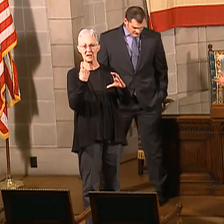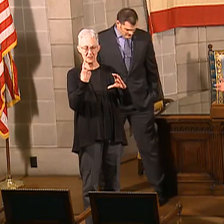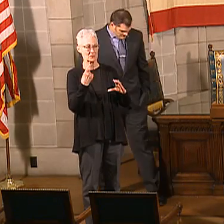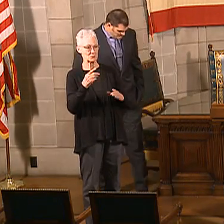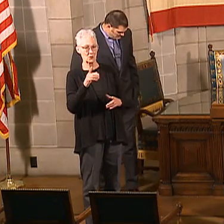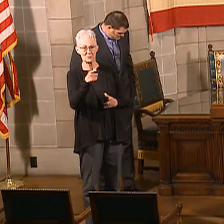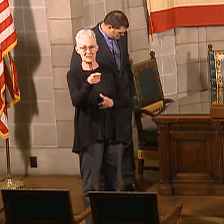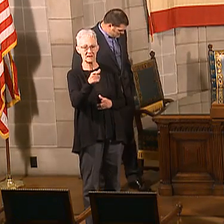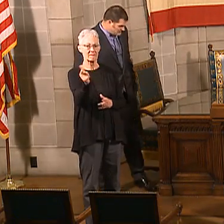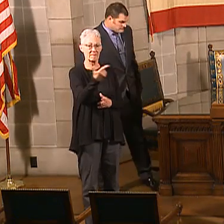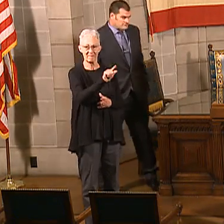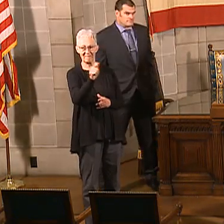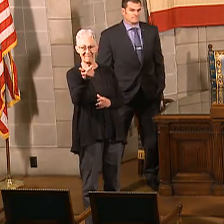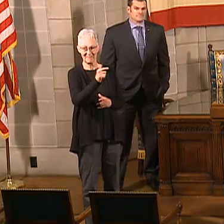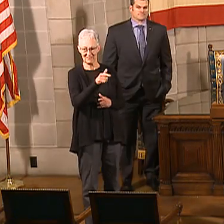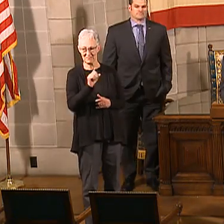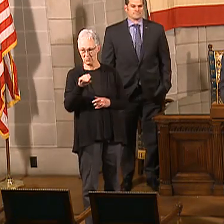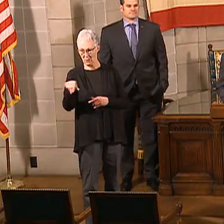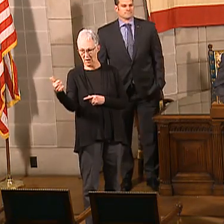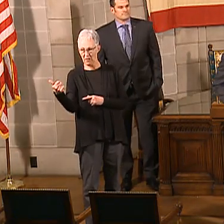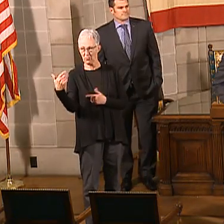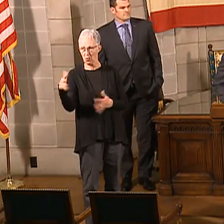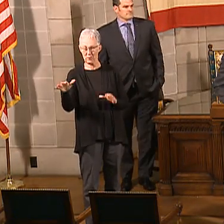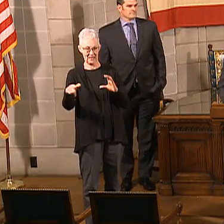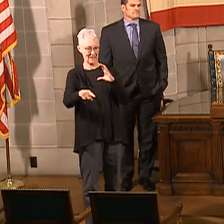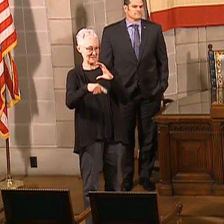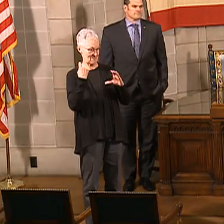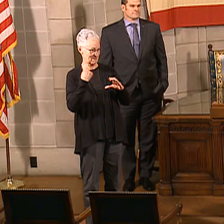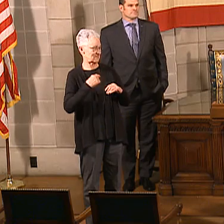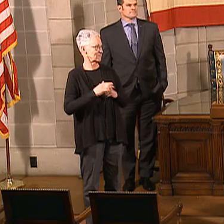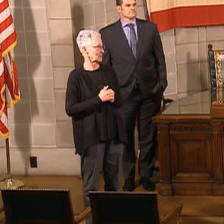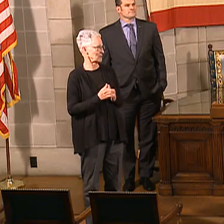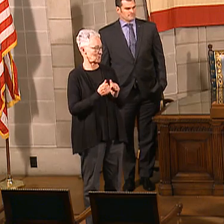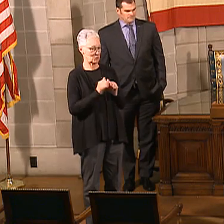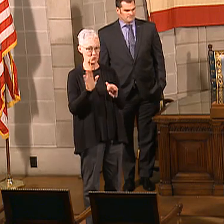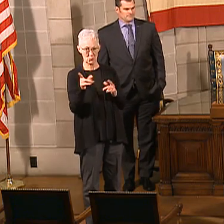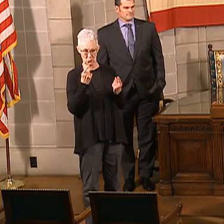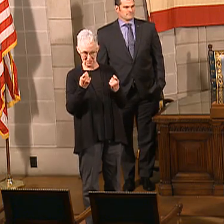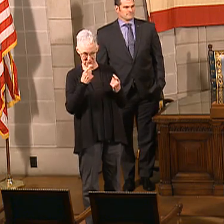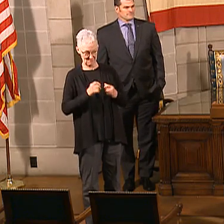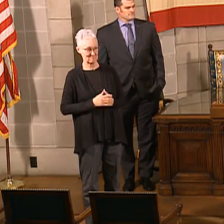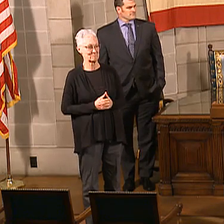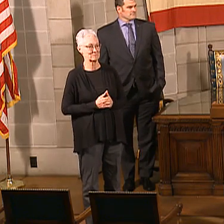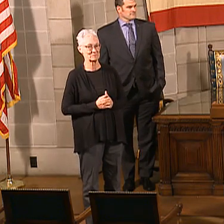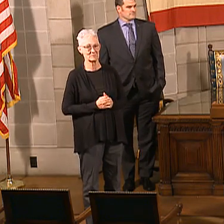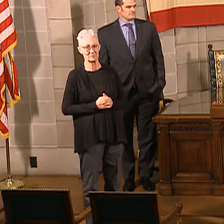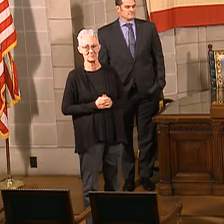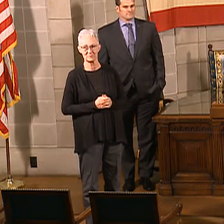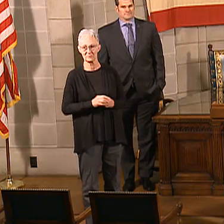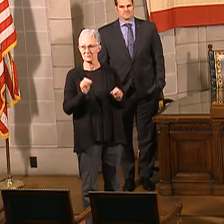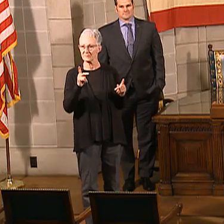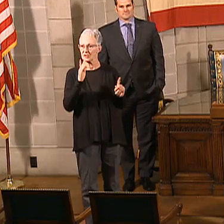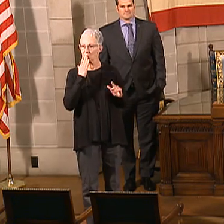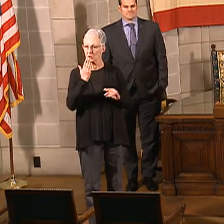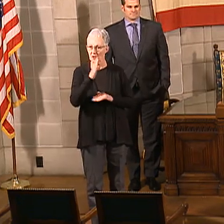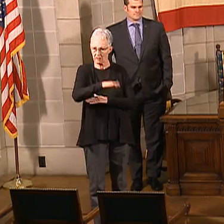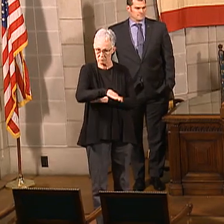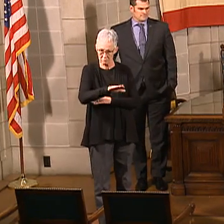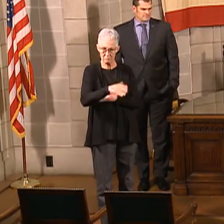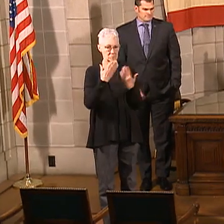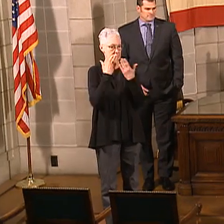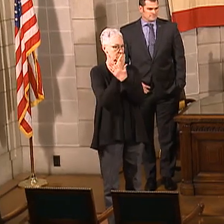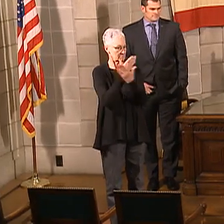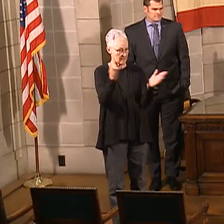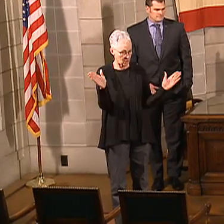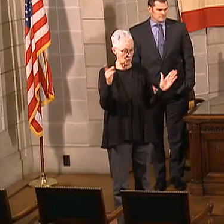not here, so Fred sent me a question. Great. Well, so we got everybody. Good afternoon, everybody. Thank you very much